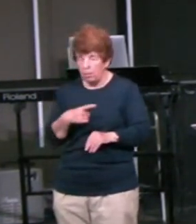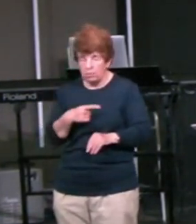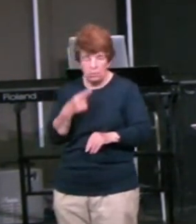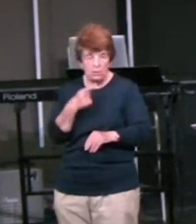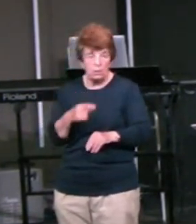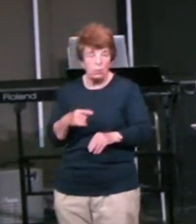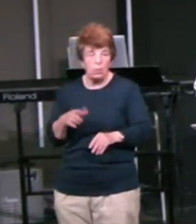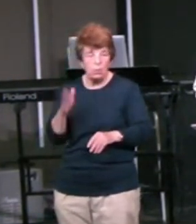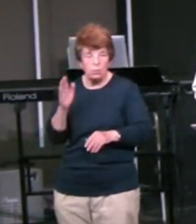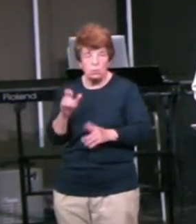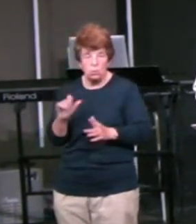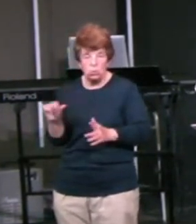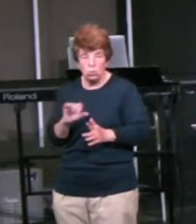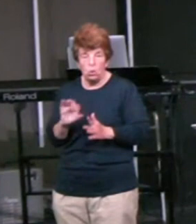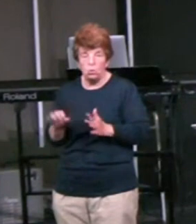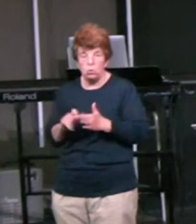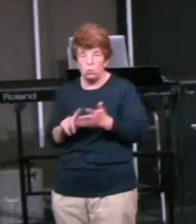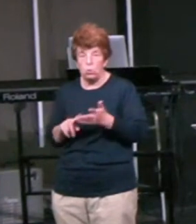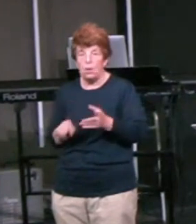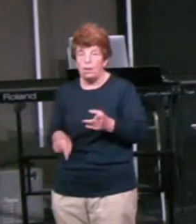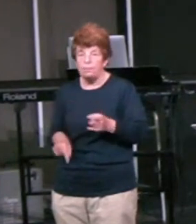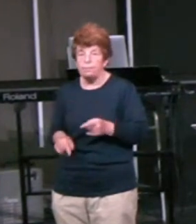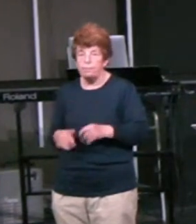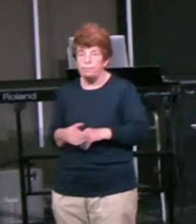in Scripture that we shouldn't do that to God.